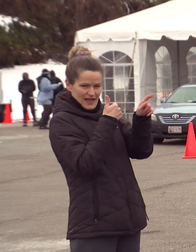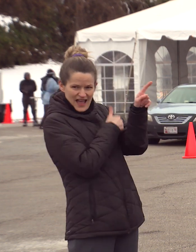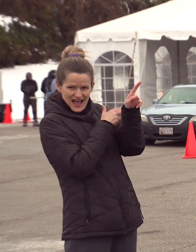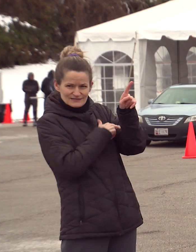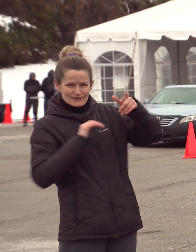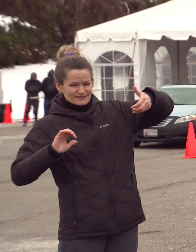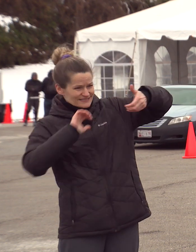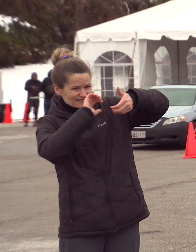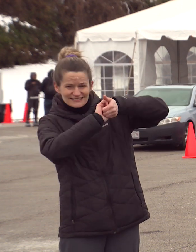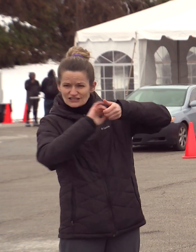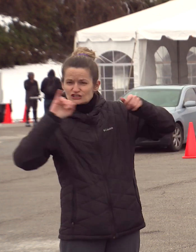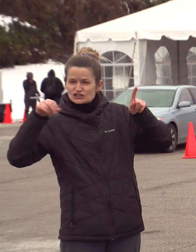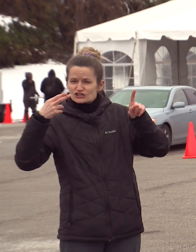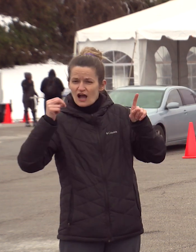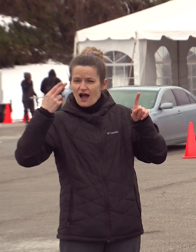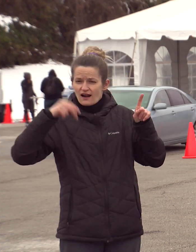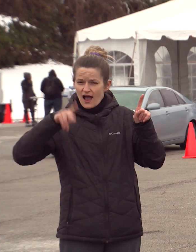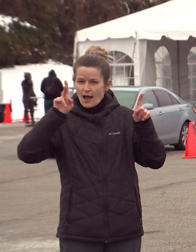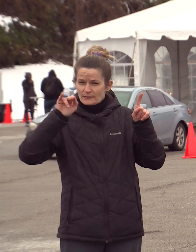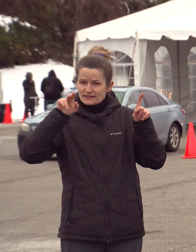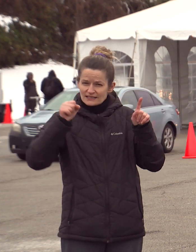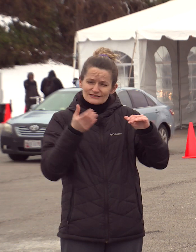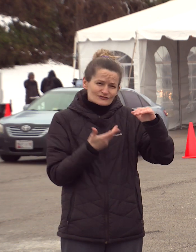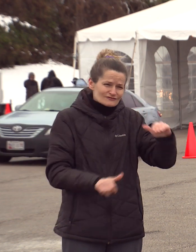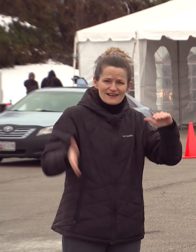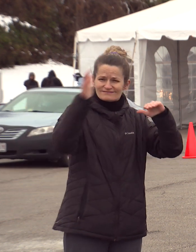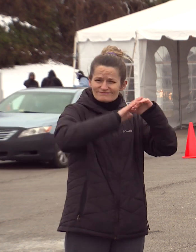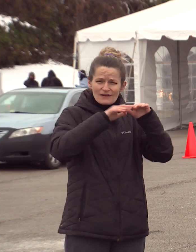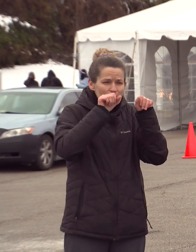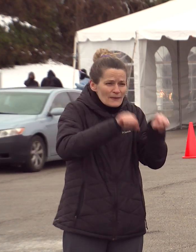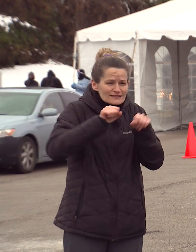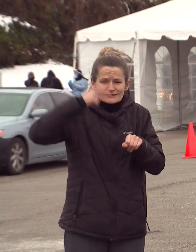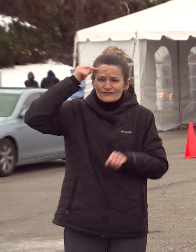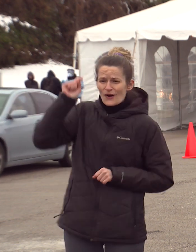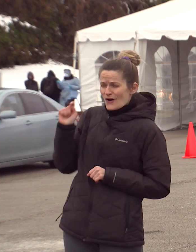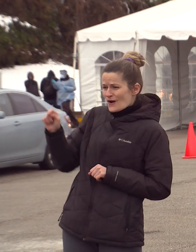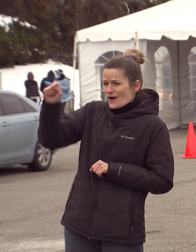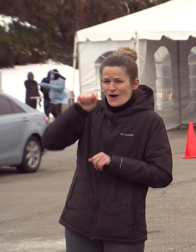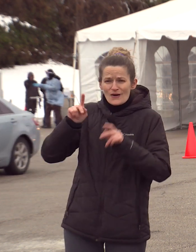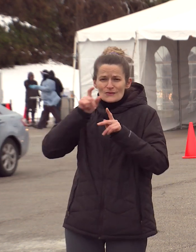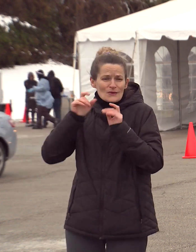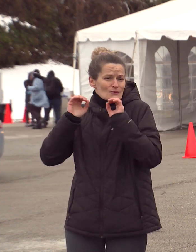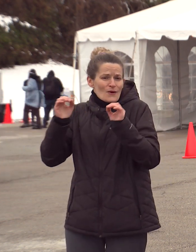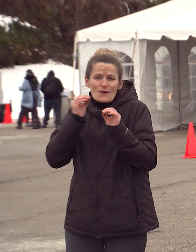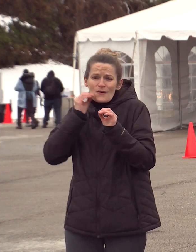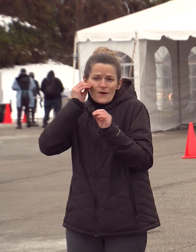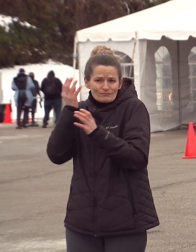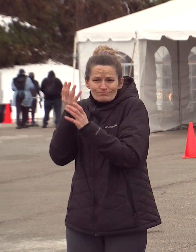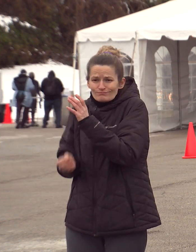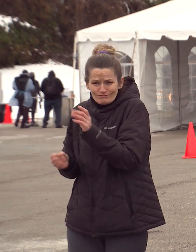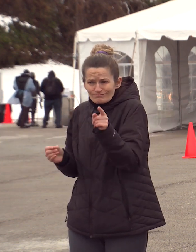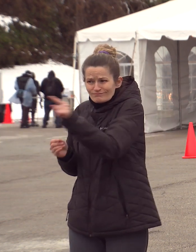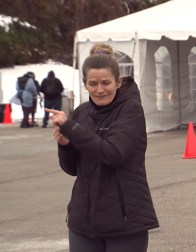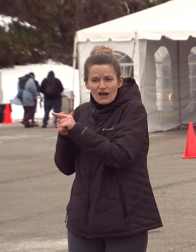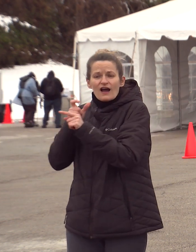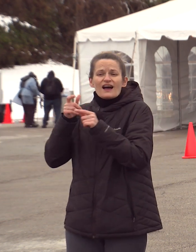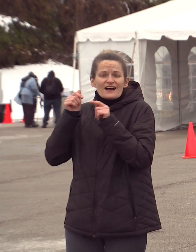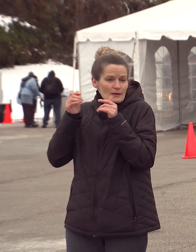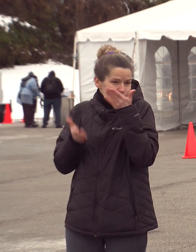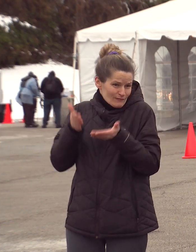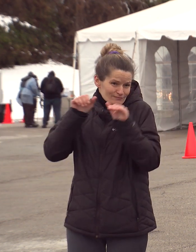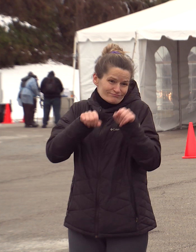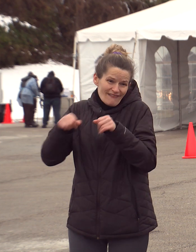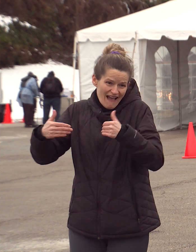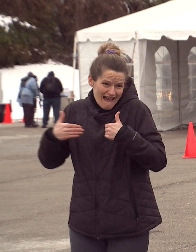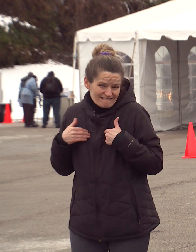for COVID-positive individuals experiencing unsheltered homelessness in Baltimore. The health department is working